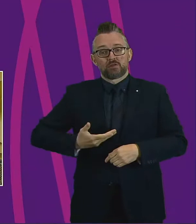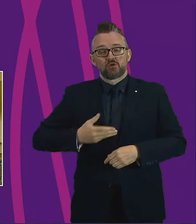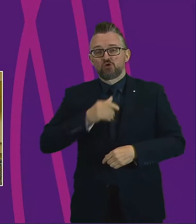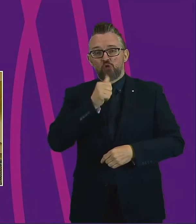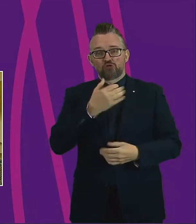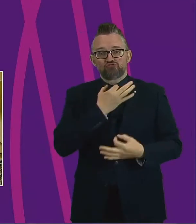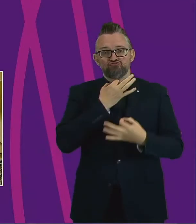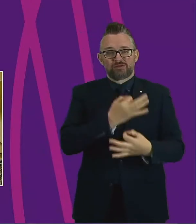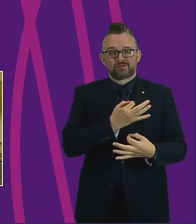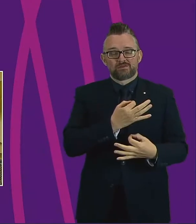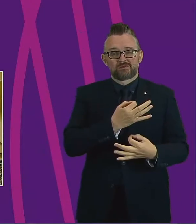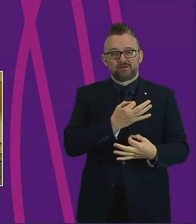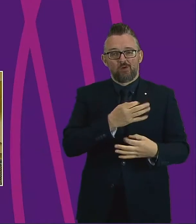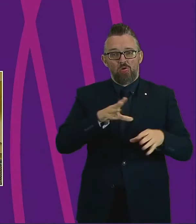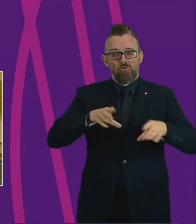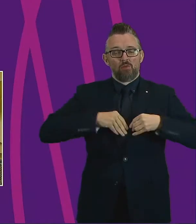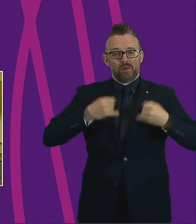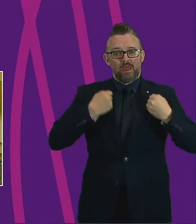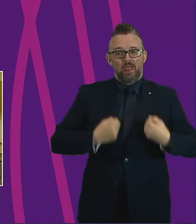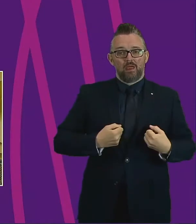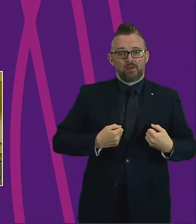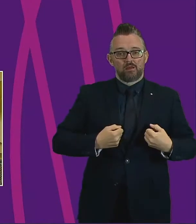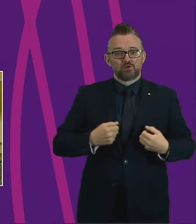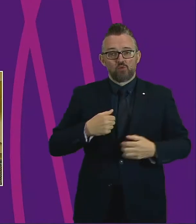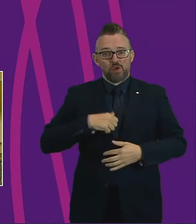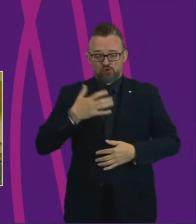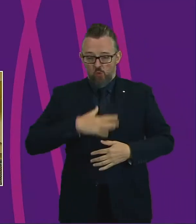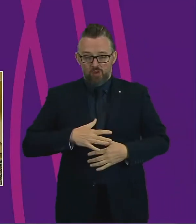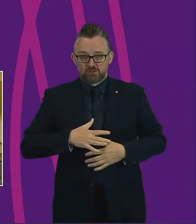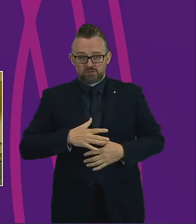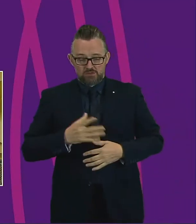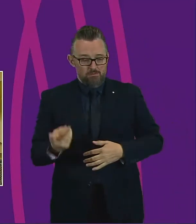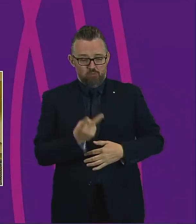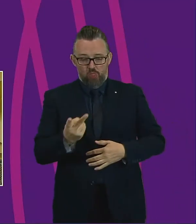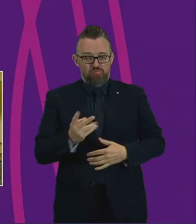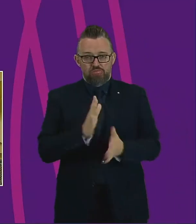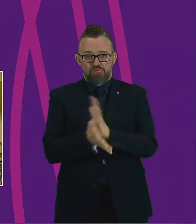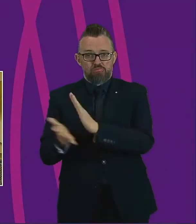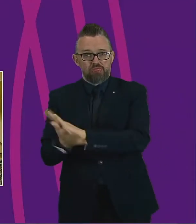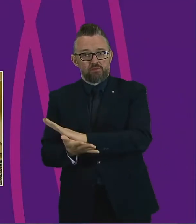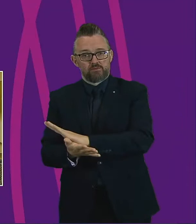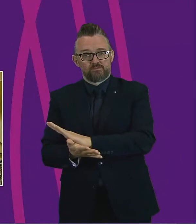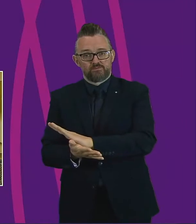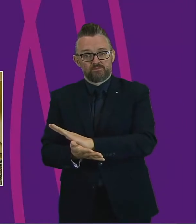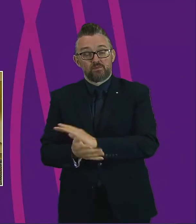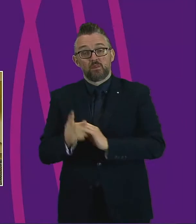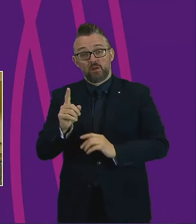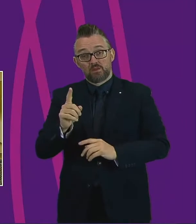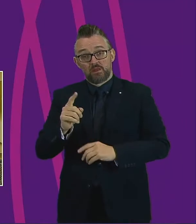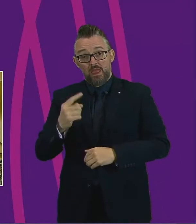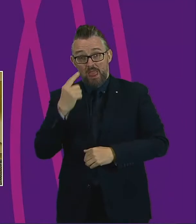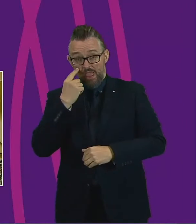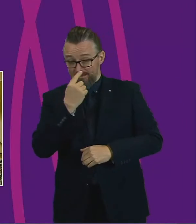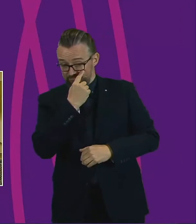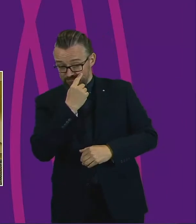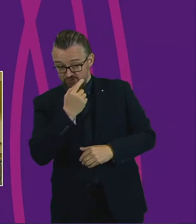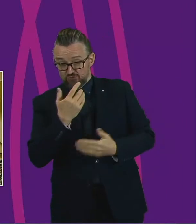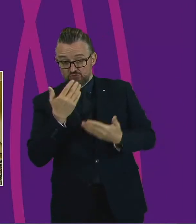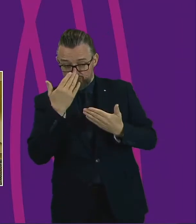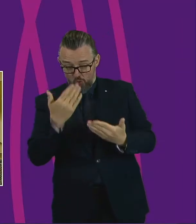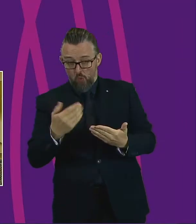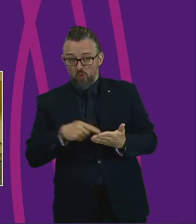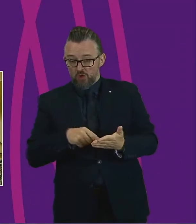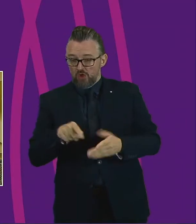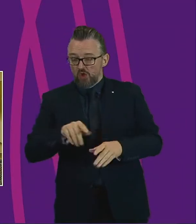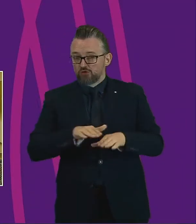is what we have to make sure we don't inadvertently do either. Thankfully, most of the evidence so far suggests that children